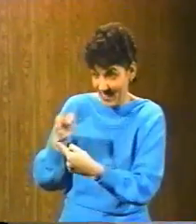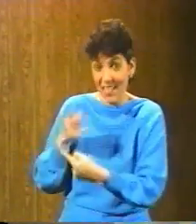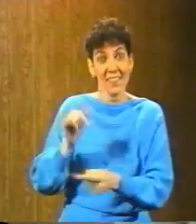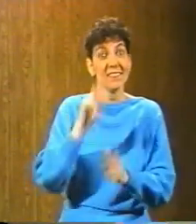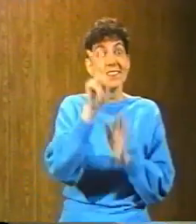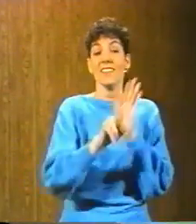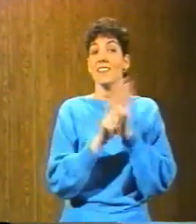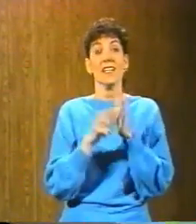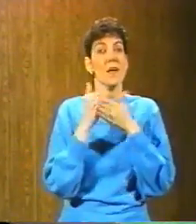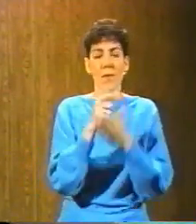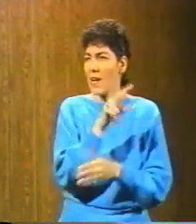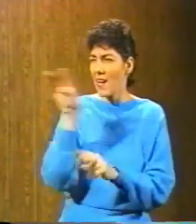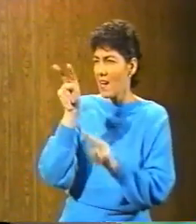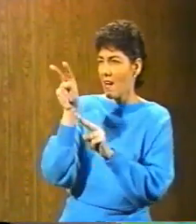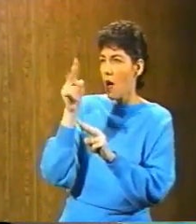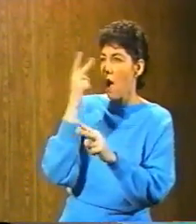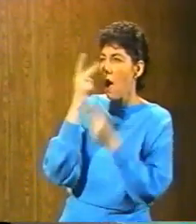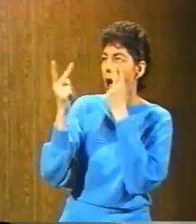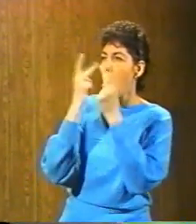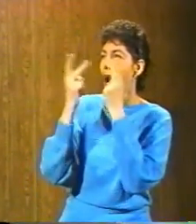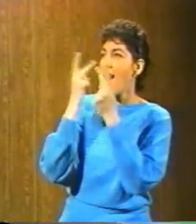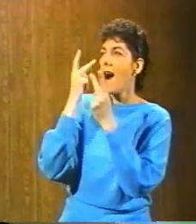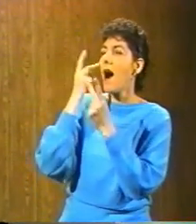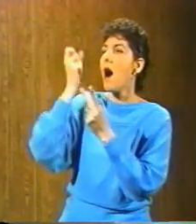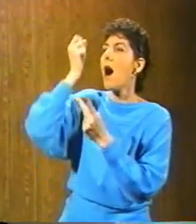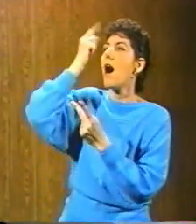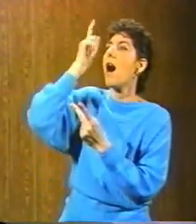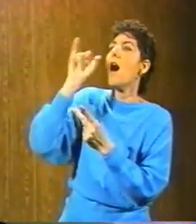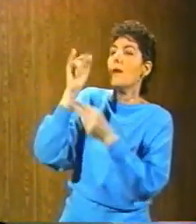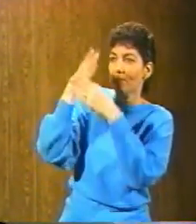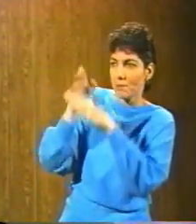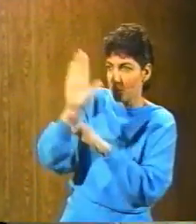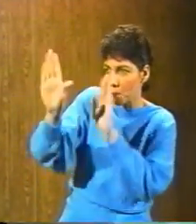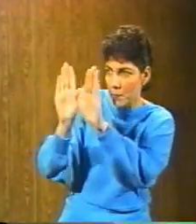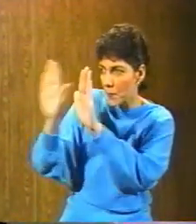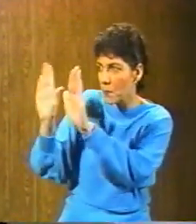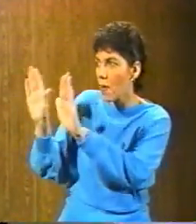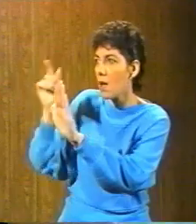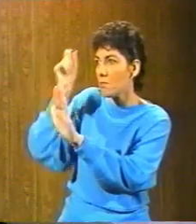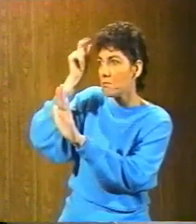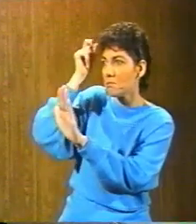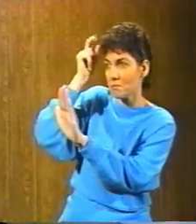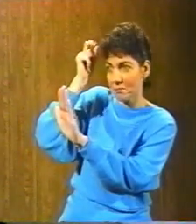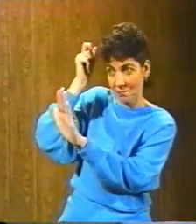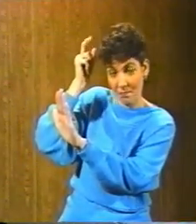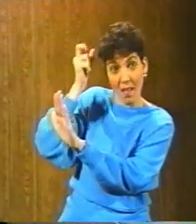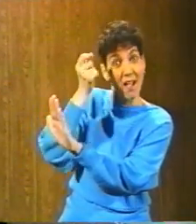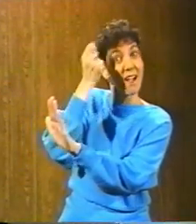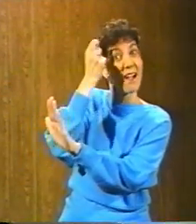This series should help you sort out the rules for ASL numbers and lay a foundation to further develop your